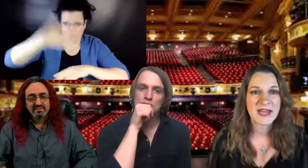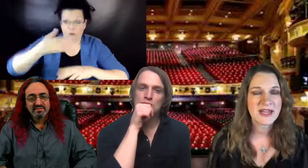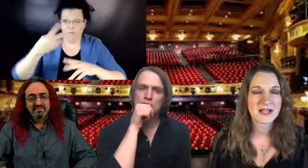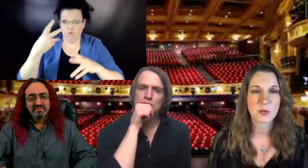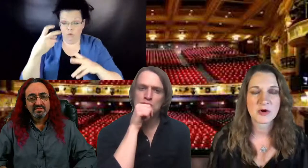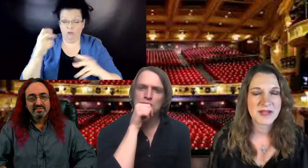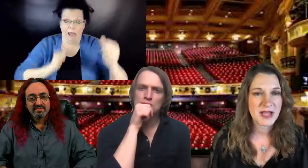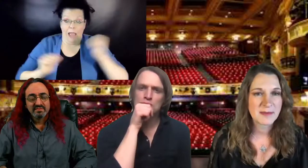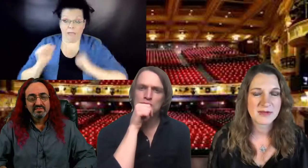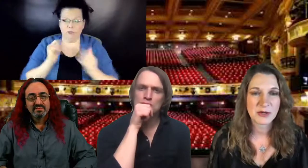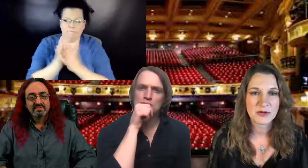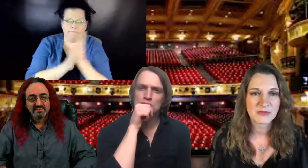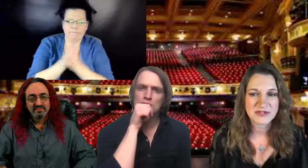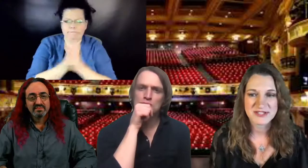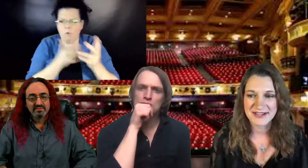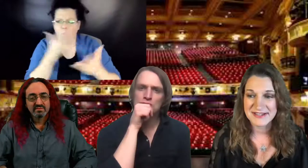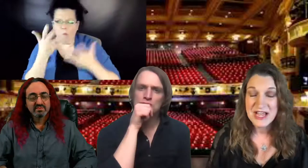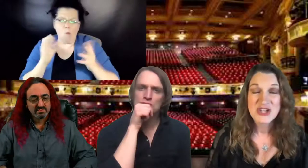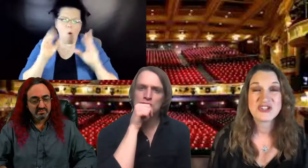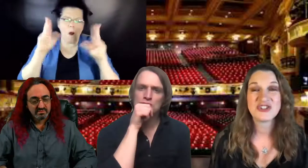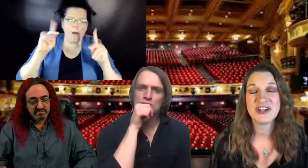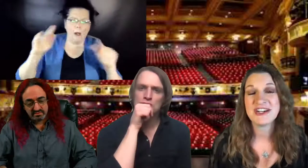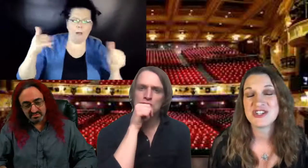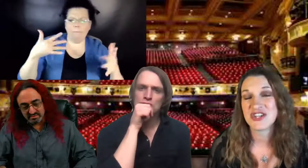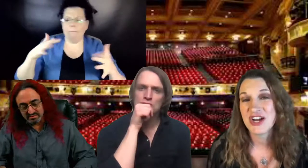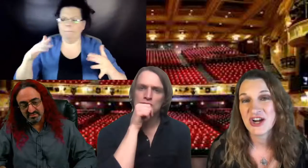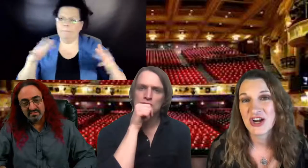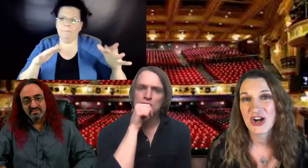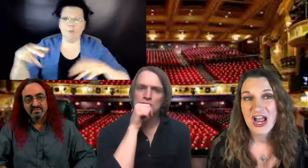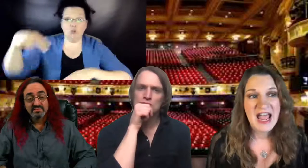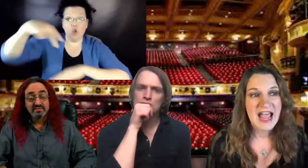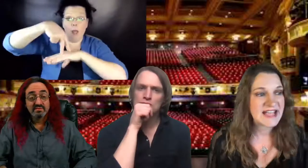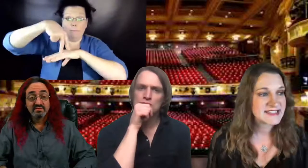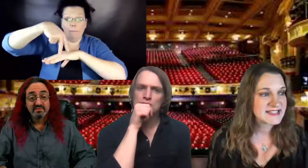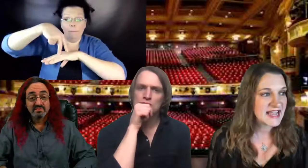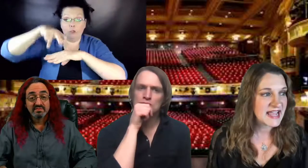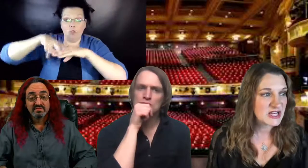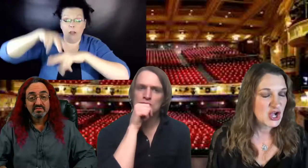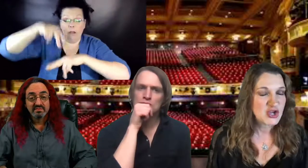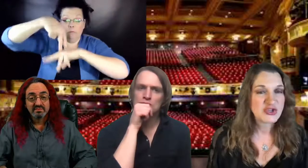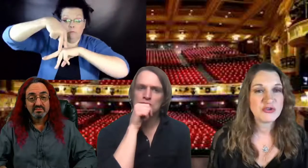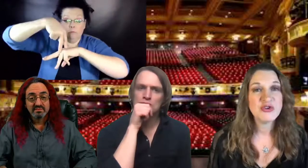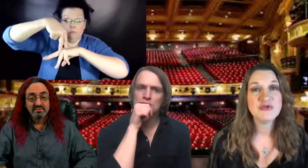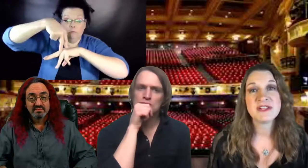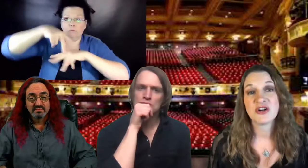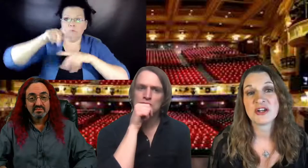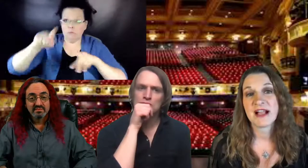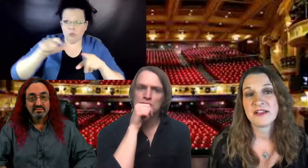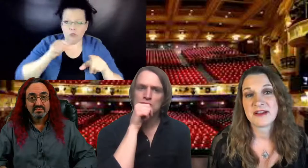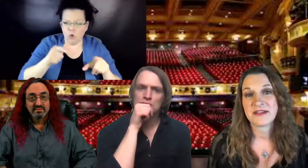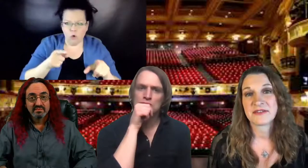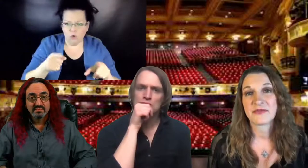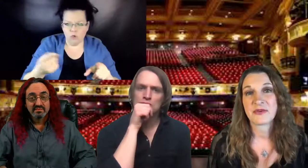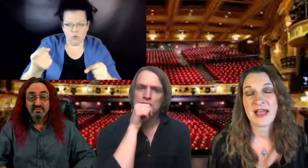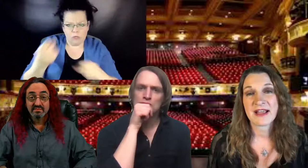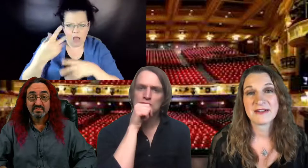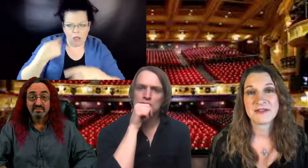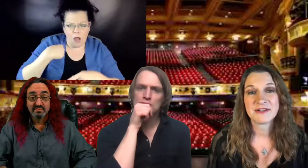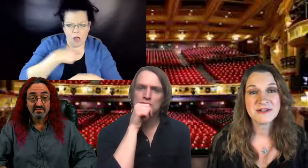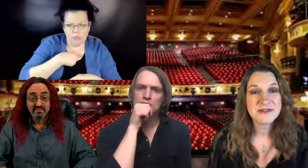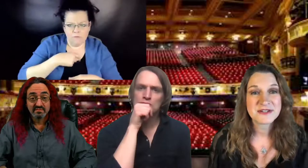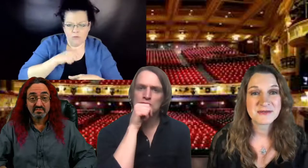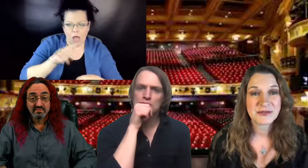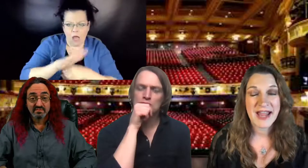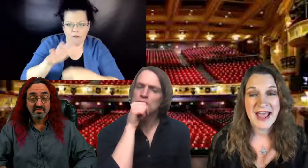all waiting and warming up and going over sides, stood on a chair and said, "Don't you dare yell at us for lack